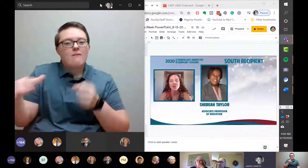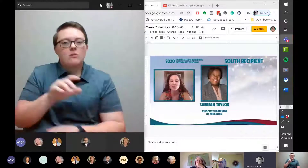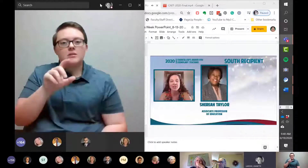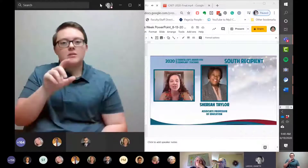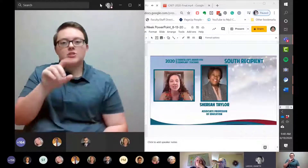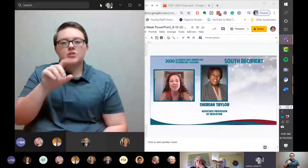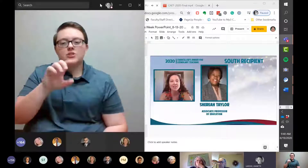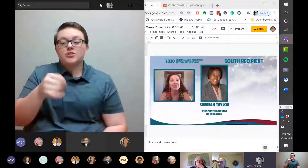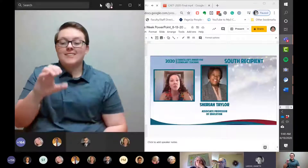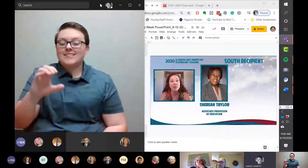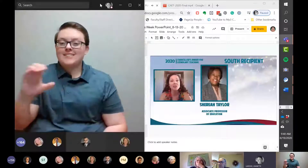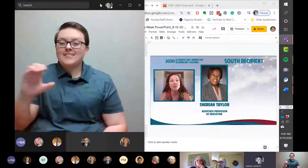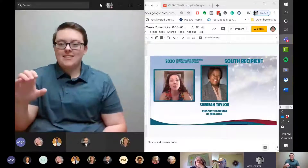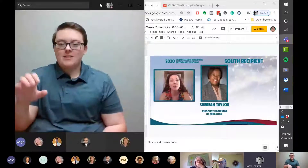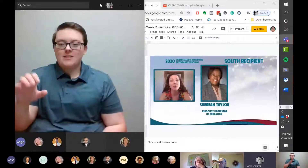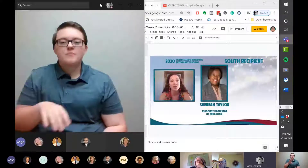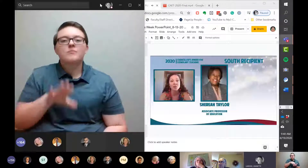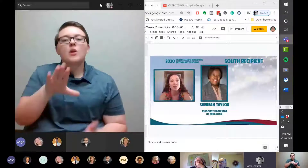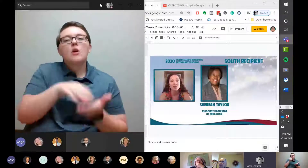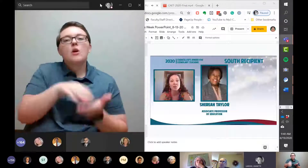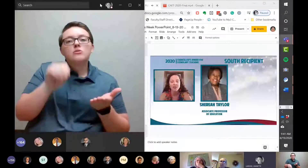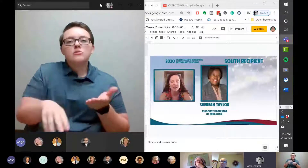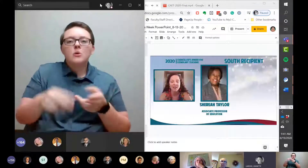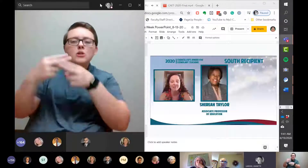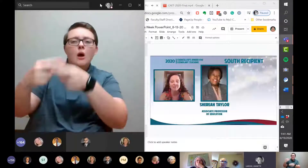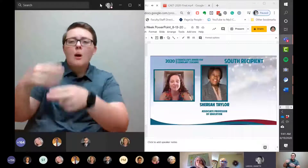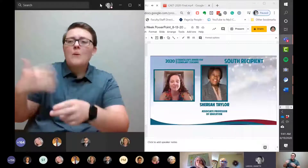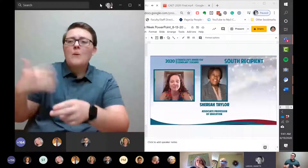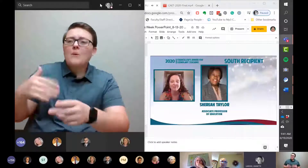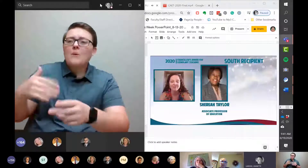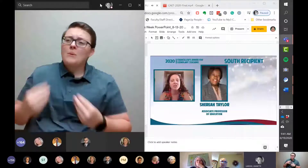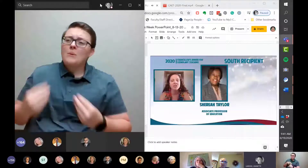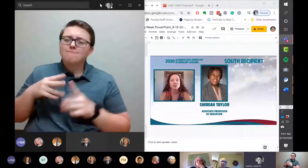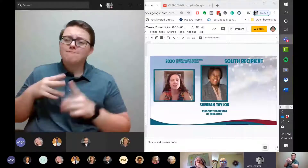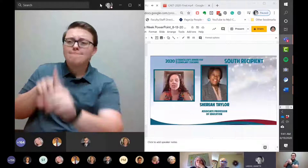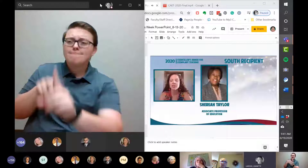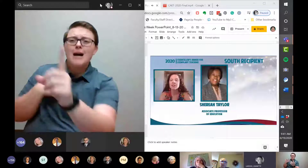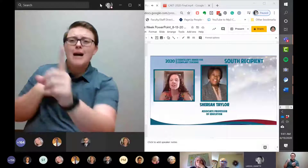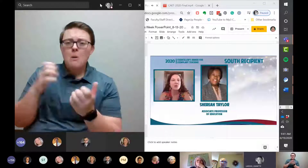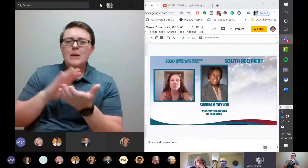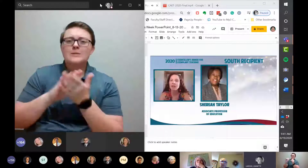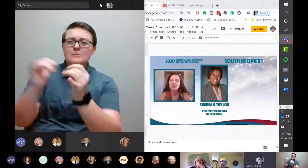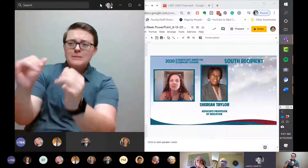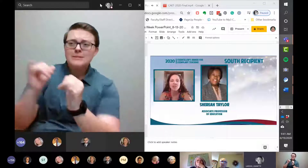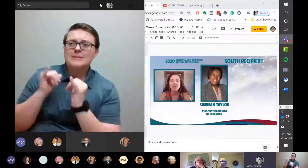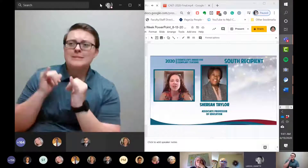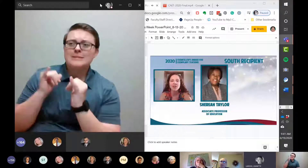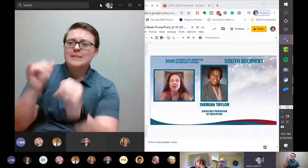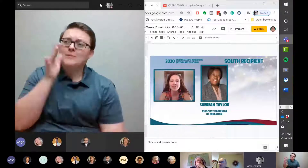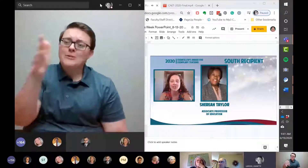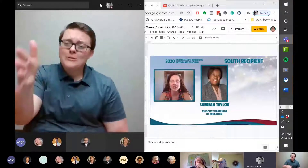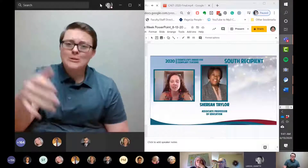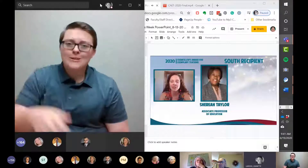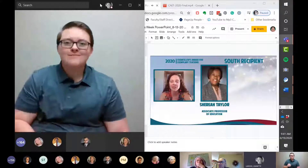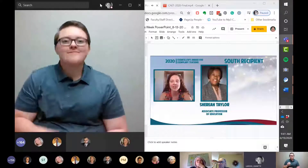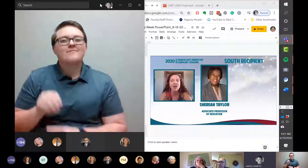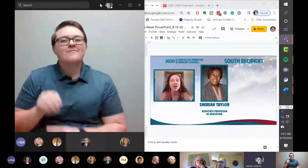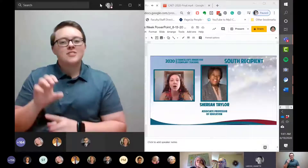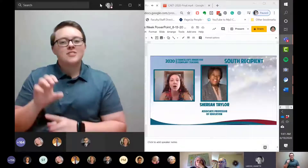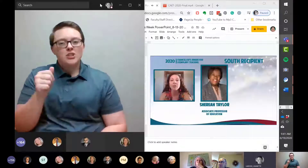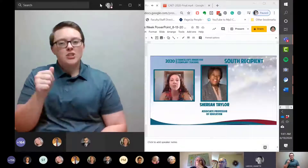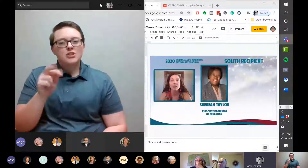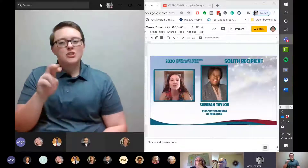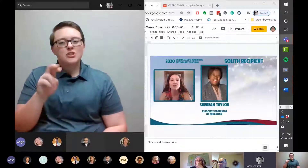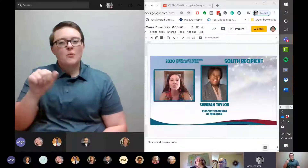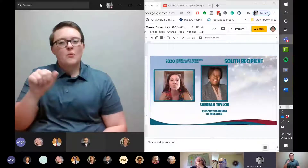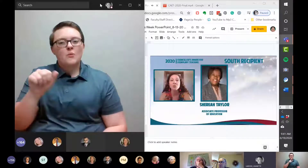students call her an inspiration and a picture of what they hope to be one day. Sharia does so much for the college and